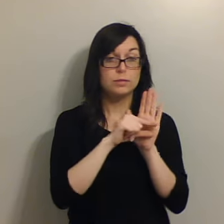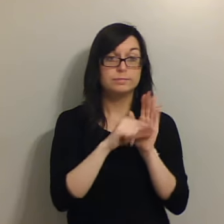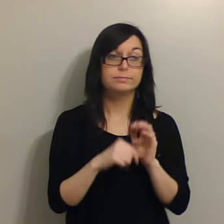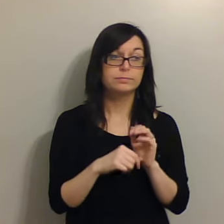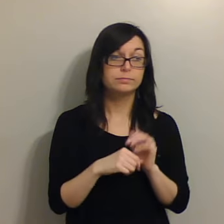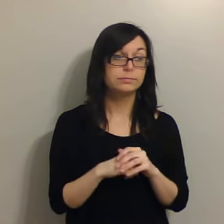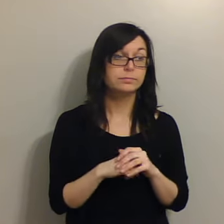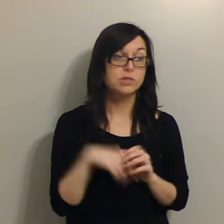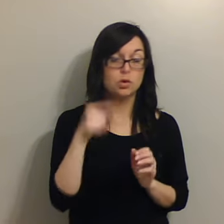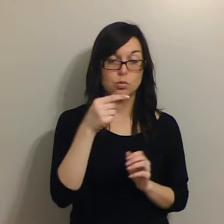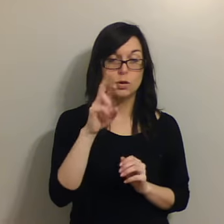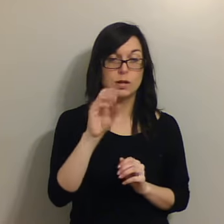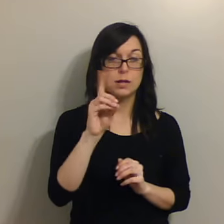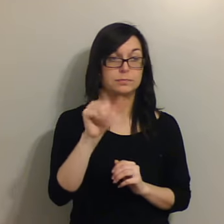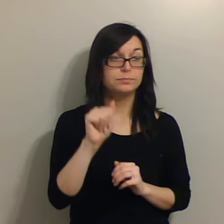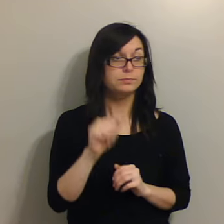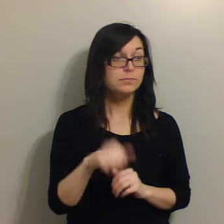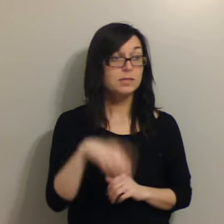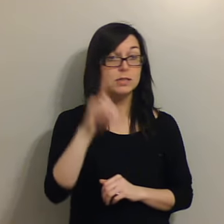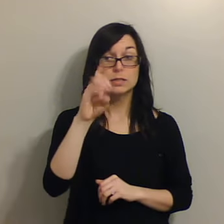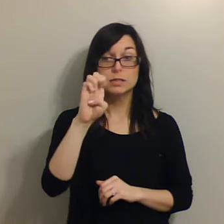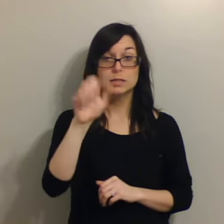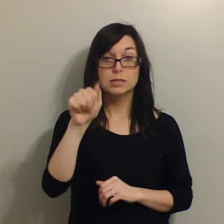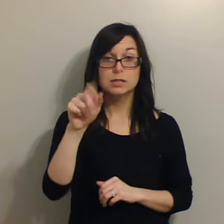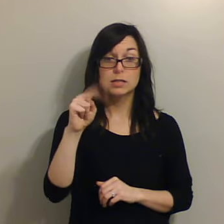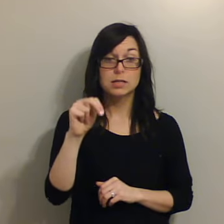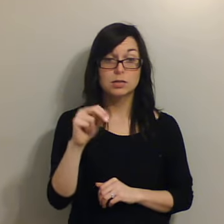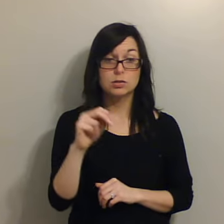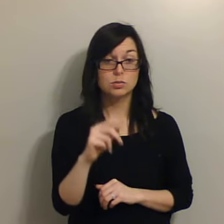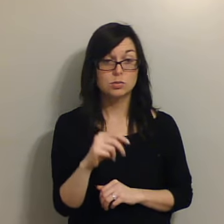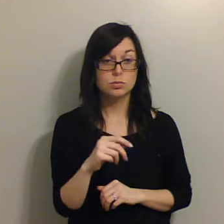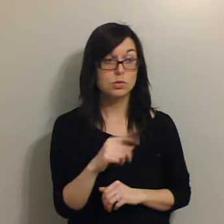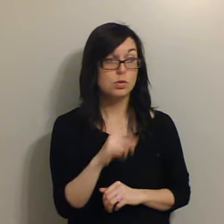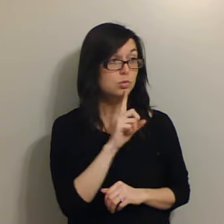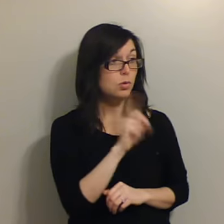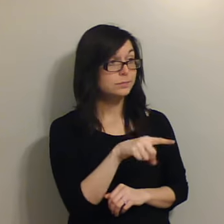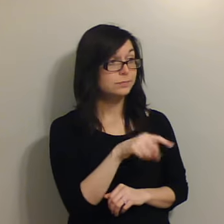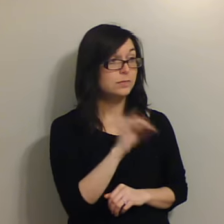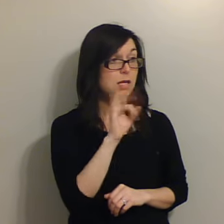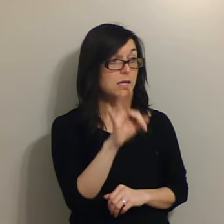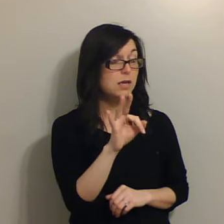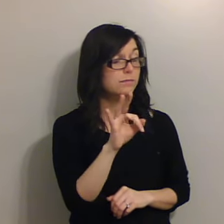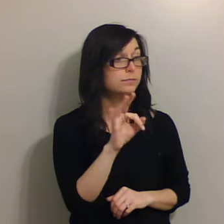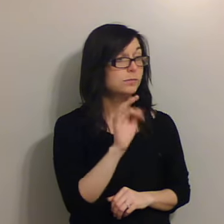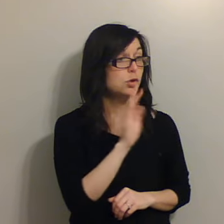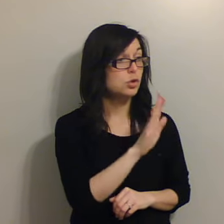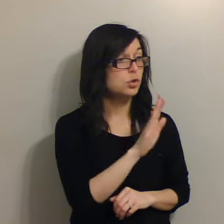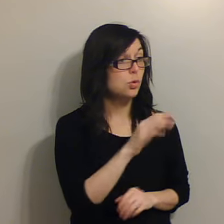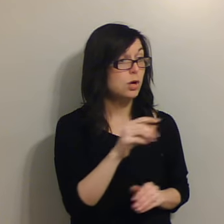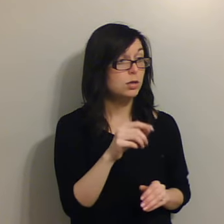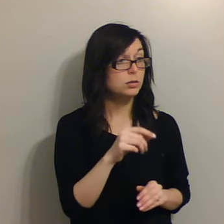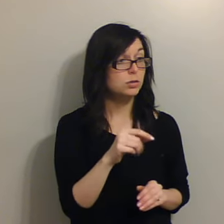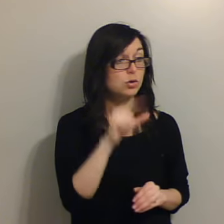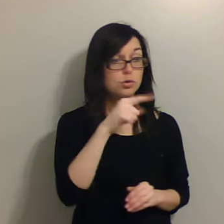his performance continued at this core level, he would be absent from me in the school. Well, what do you expect?